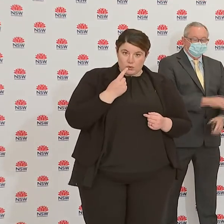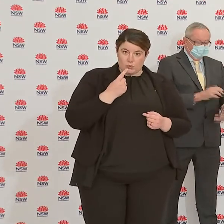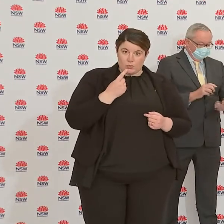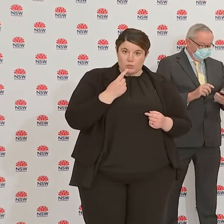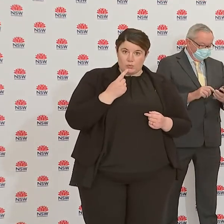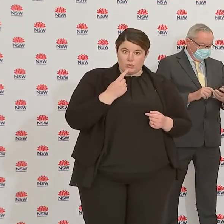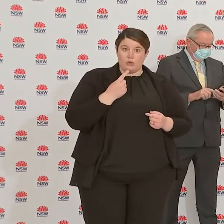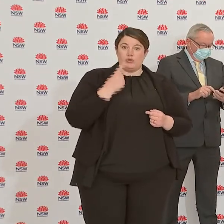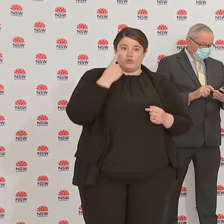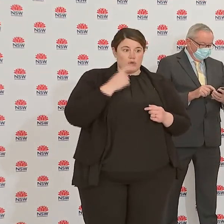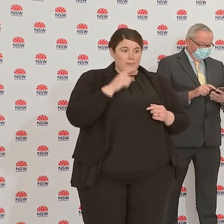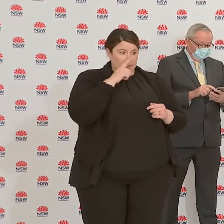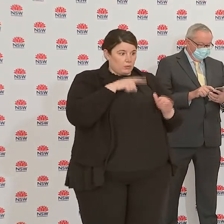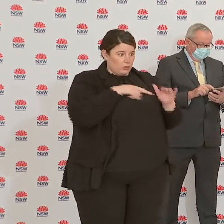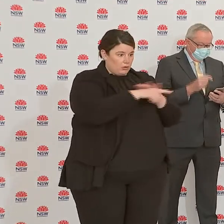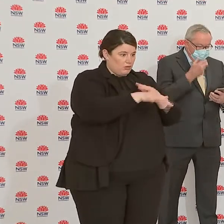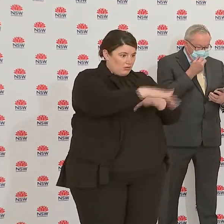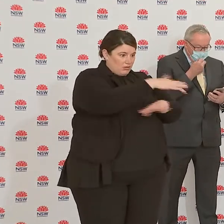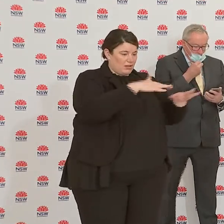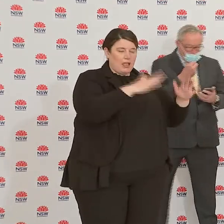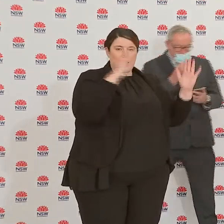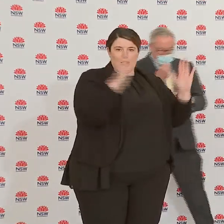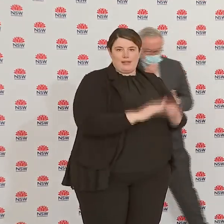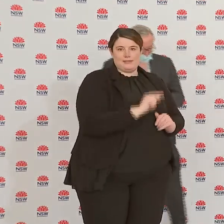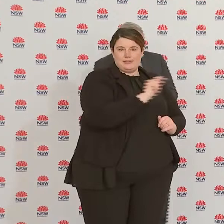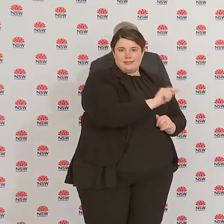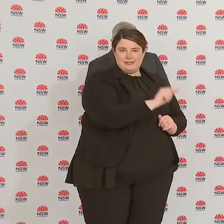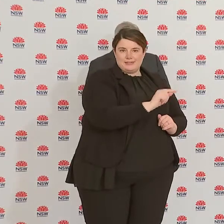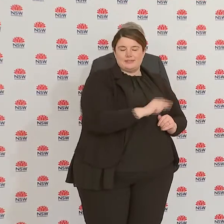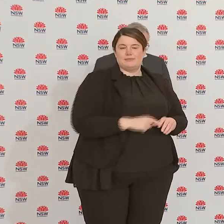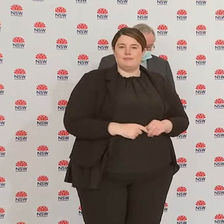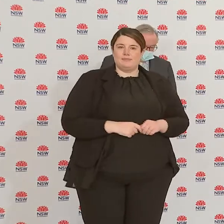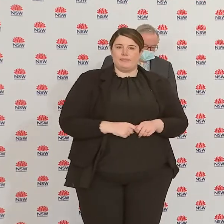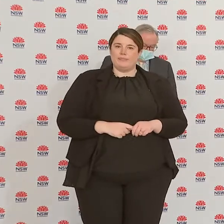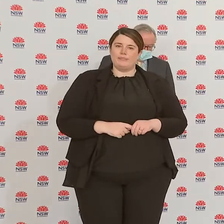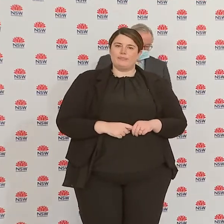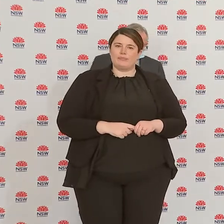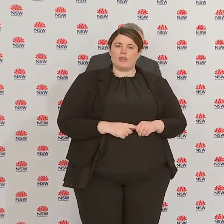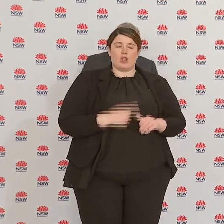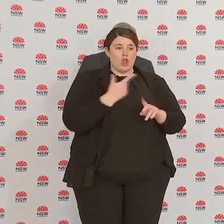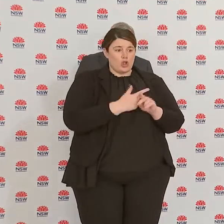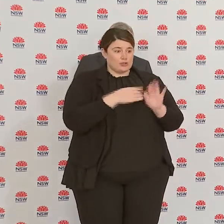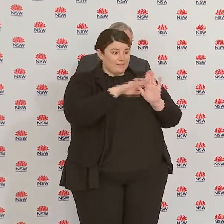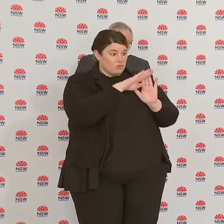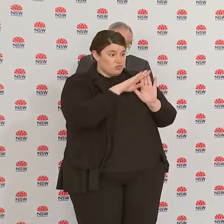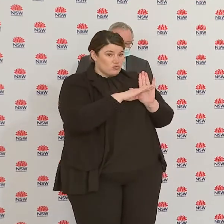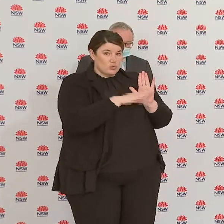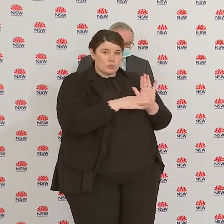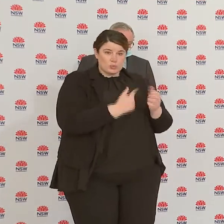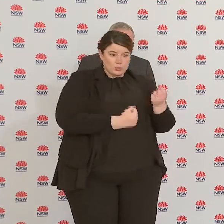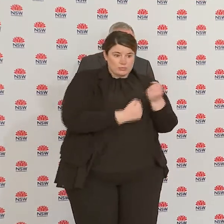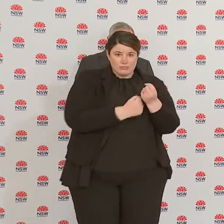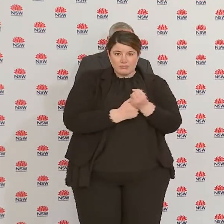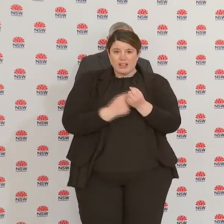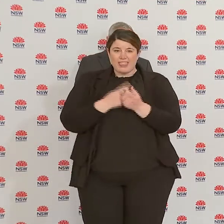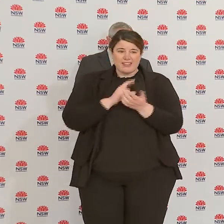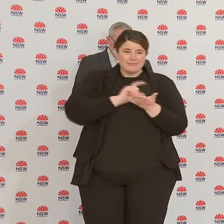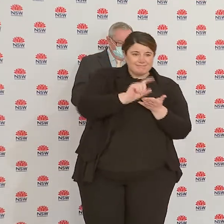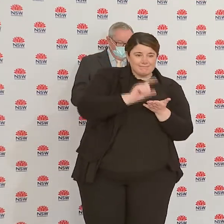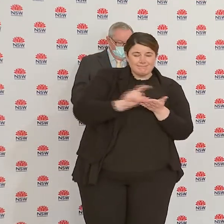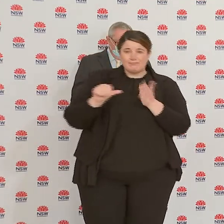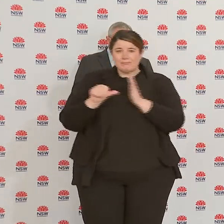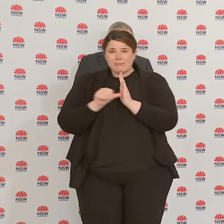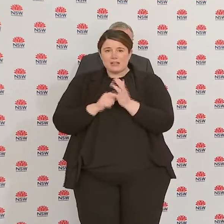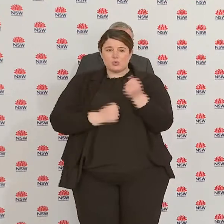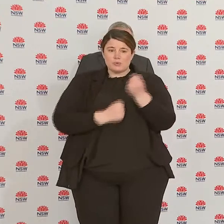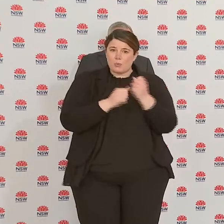the community transmission. There are a lot of things that have been put in place to support community. I